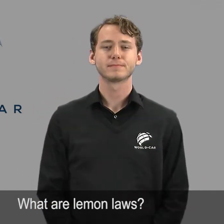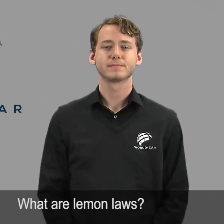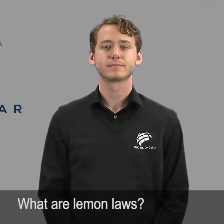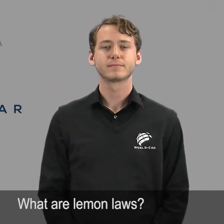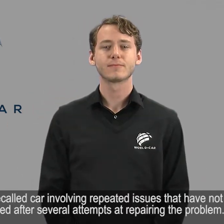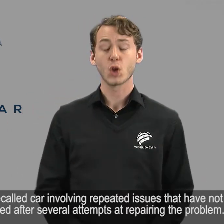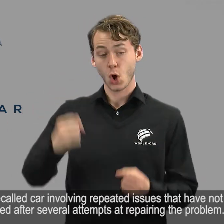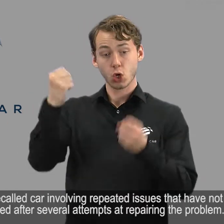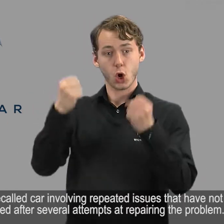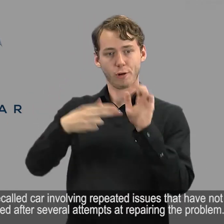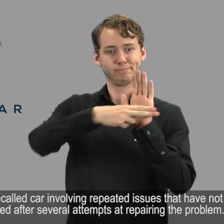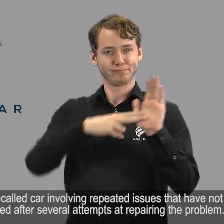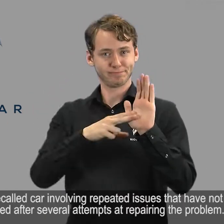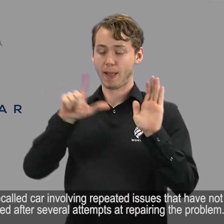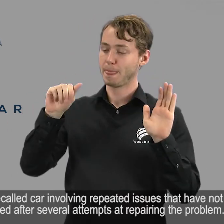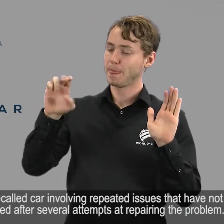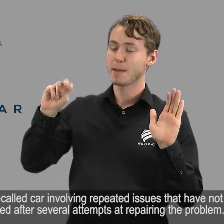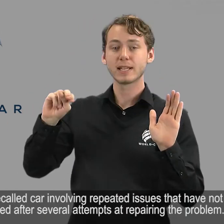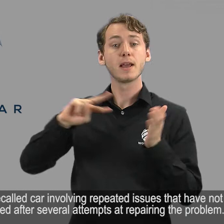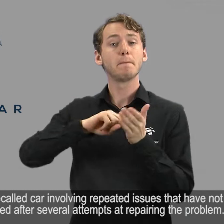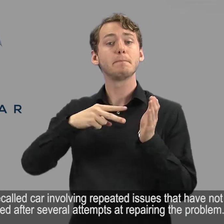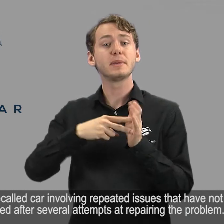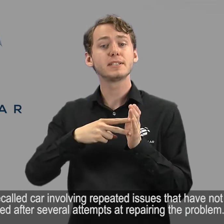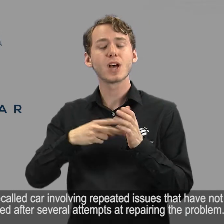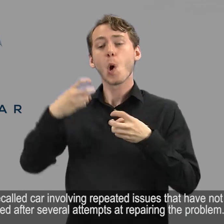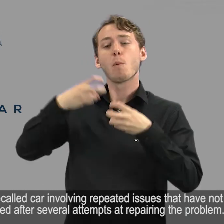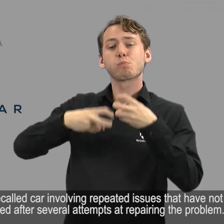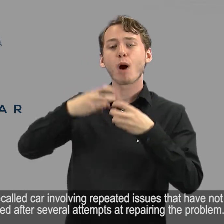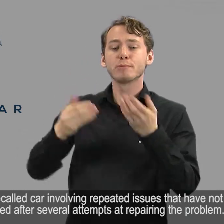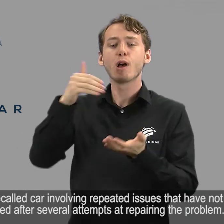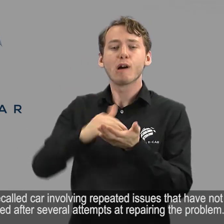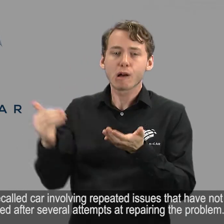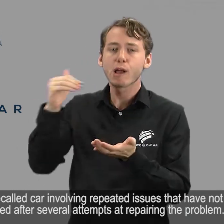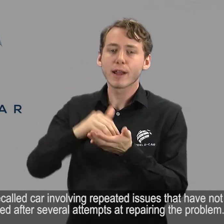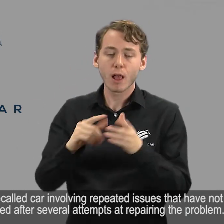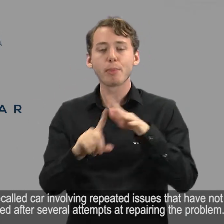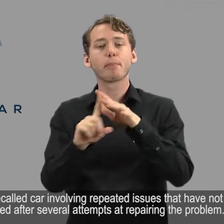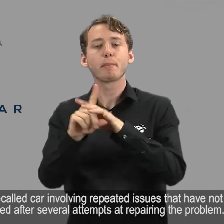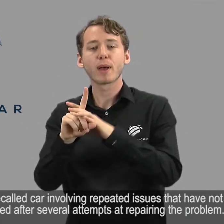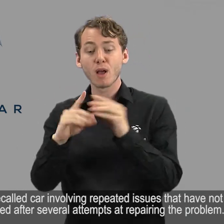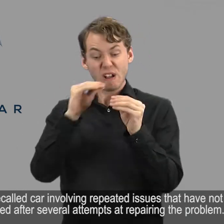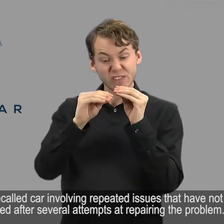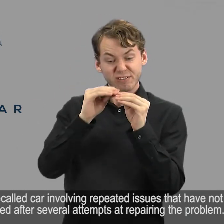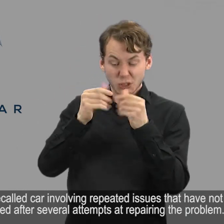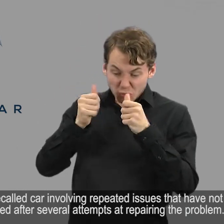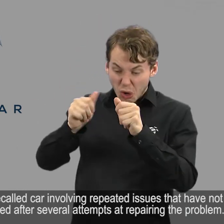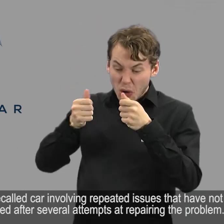A lemon car is a recalled car involving repeated issues that have not been able to be fixed